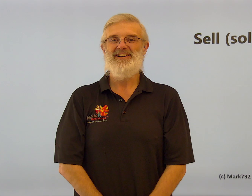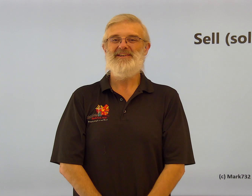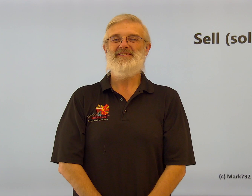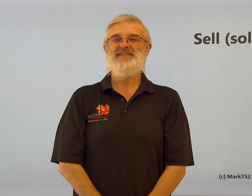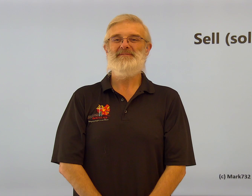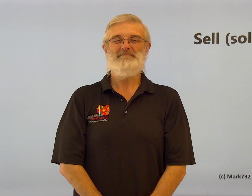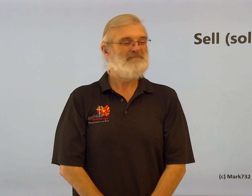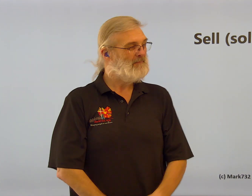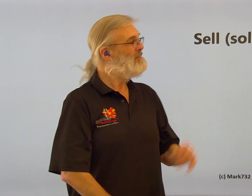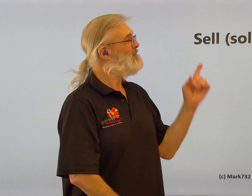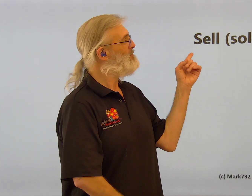foreign